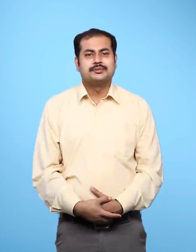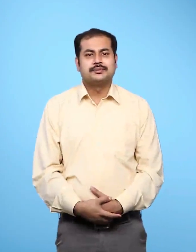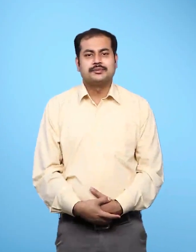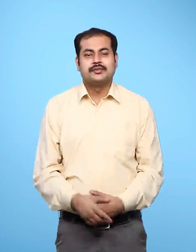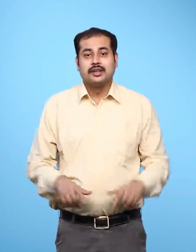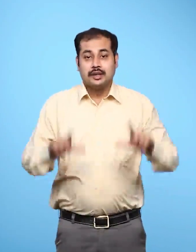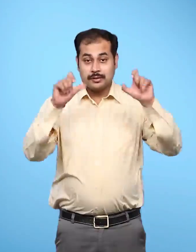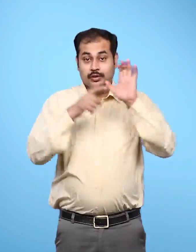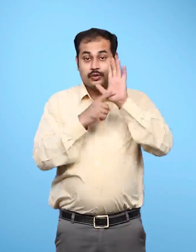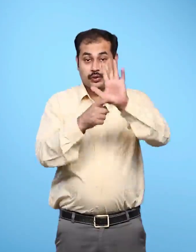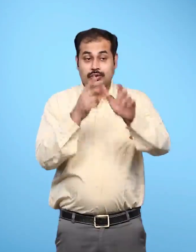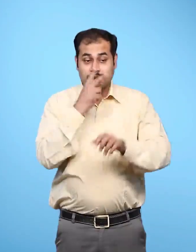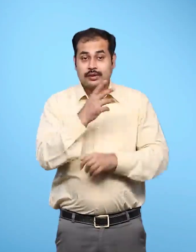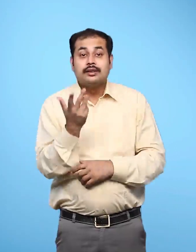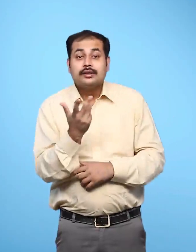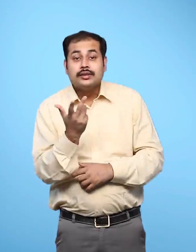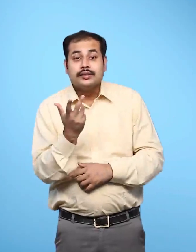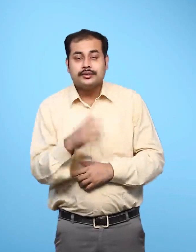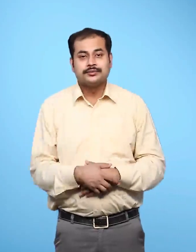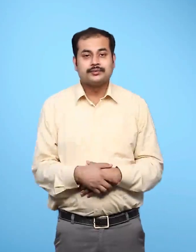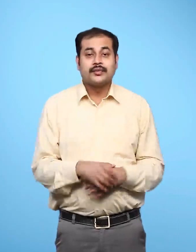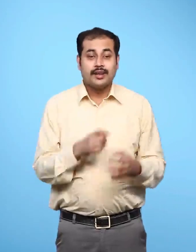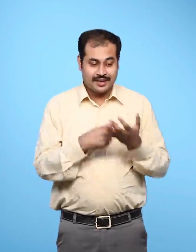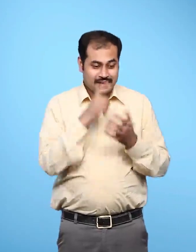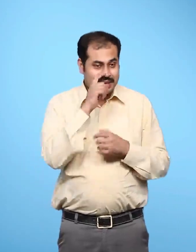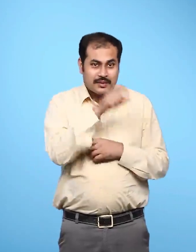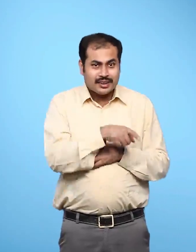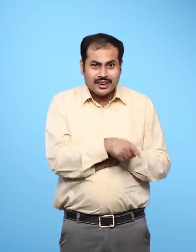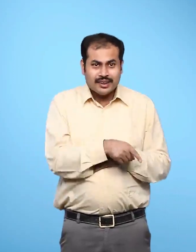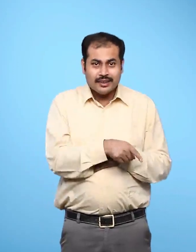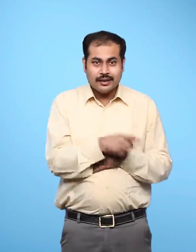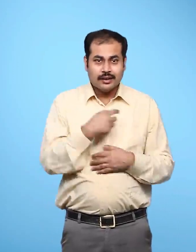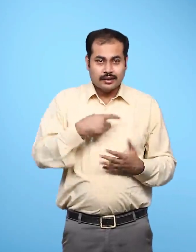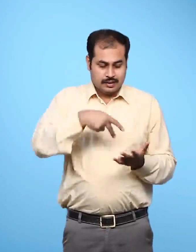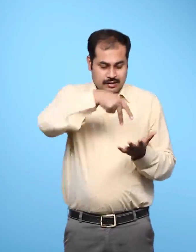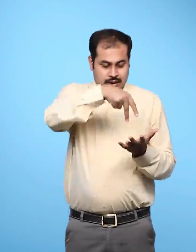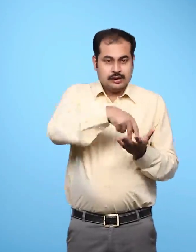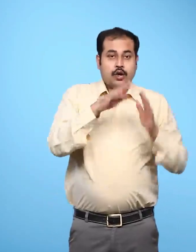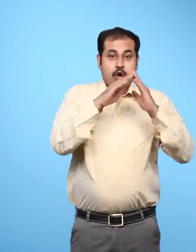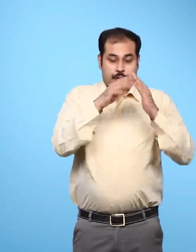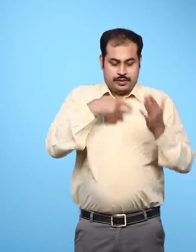Question picture shows Rani standing at the door of her house with a pot in her hands.